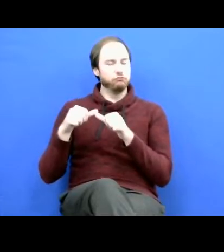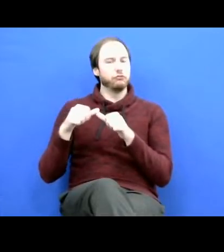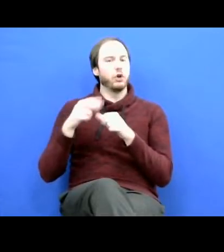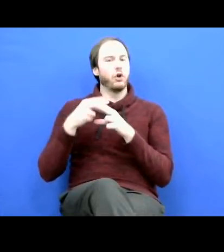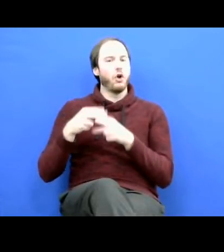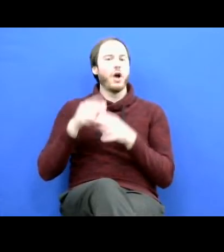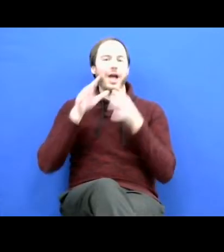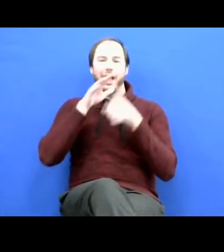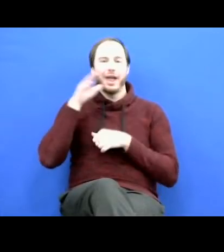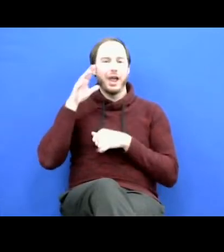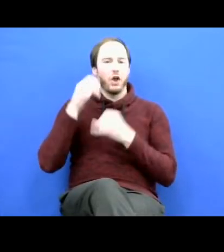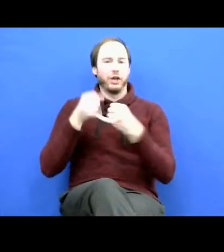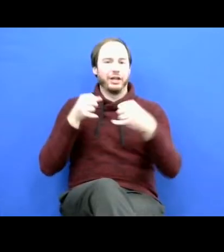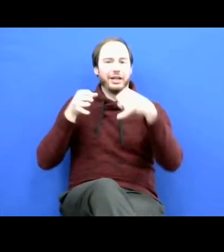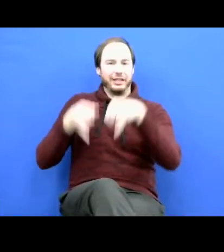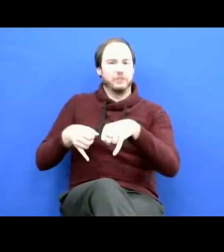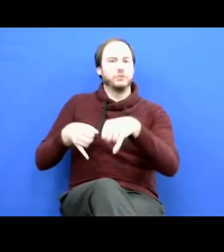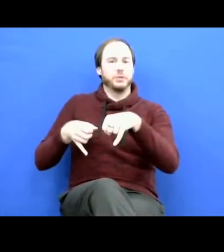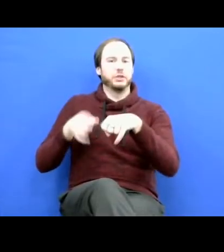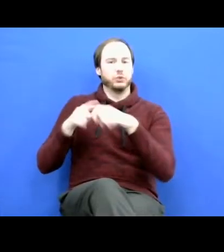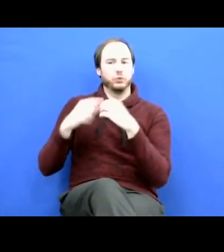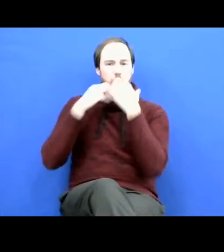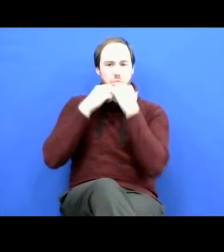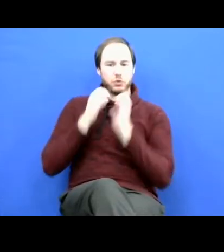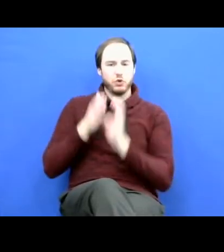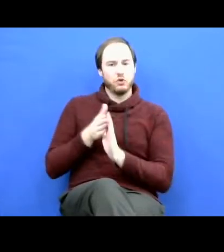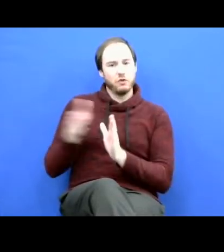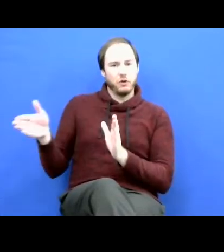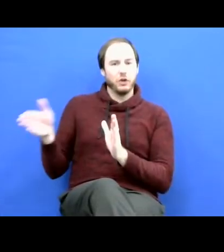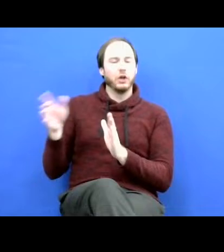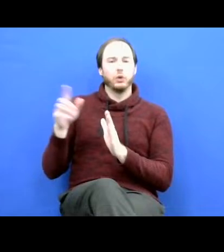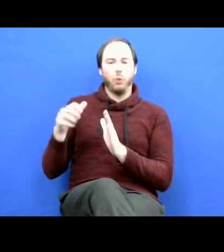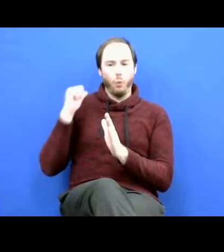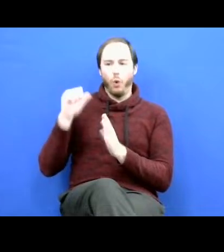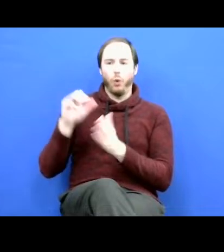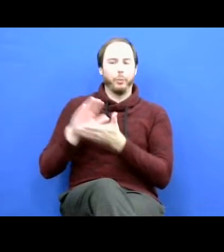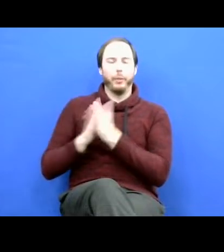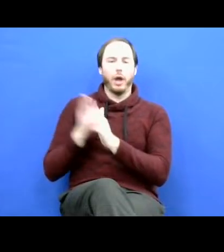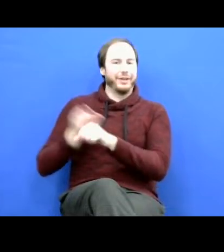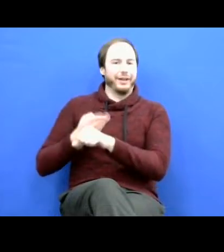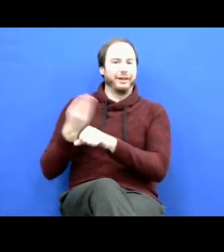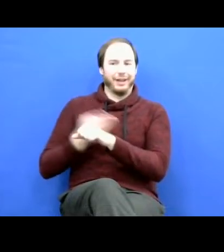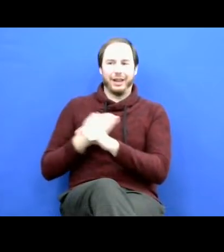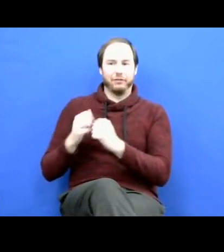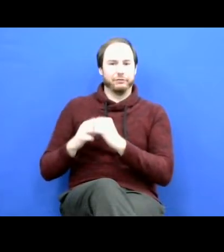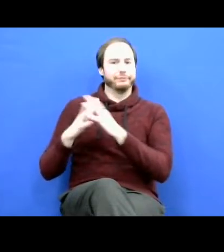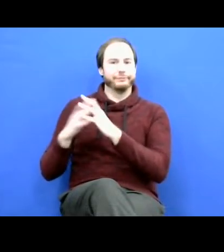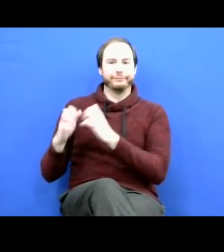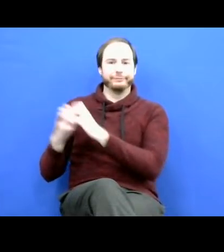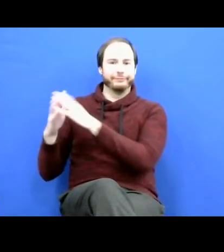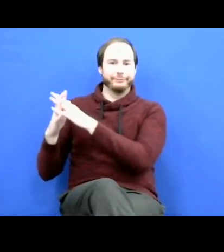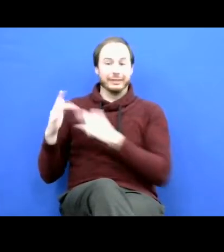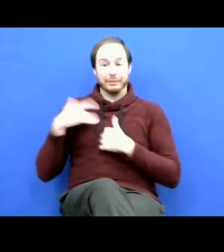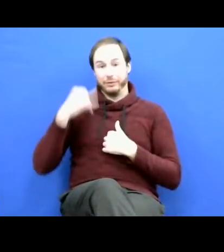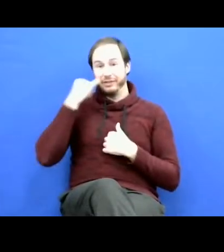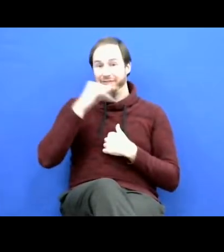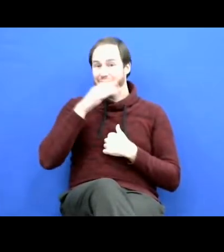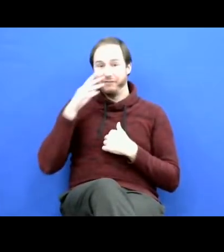it. So it preserves the farmland, keeps it from going to developers, because that's what happens a lot of times when a farm shuts